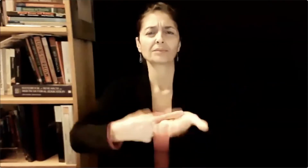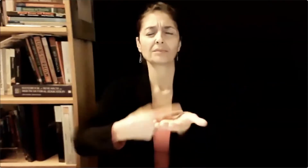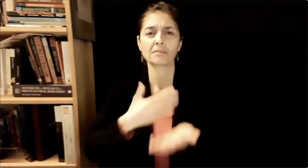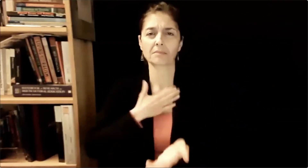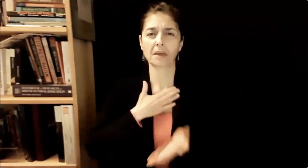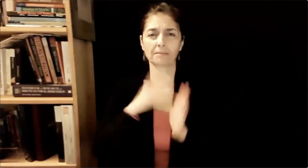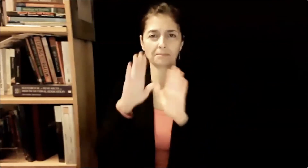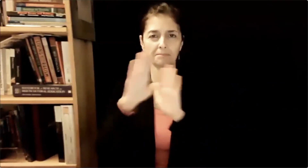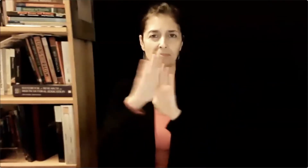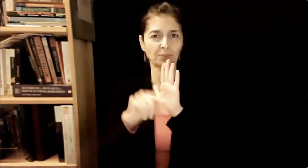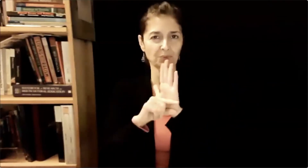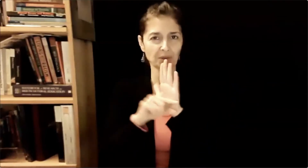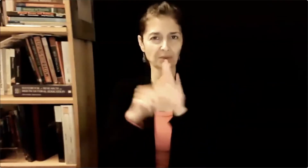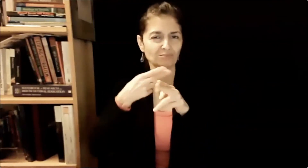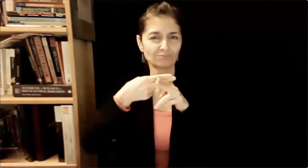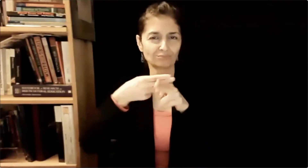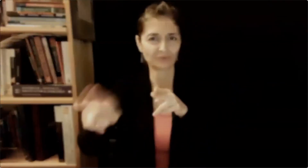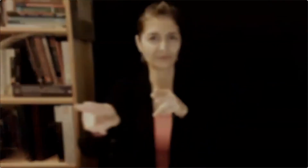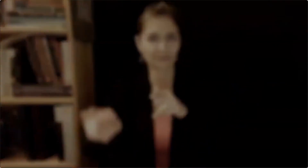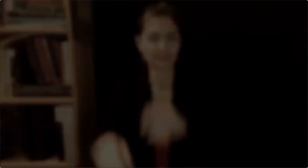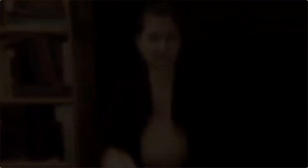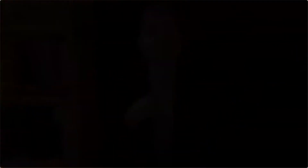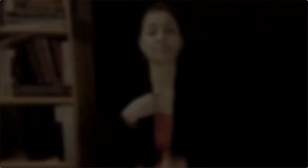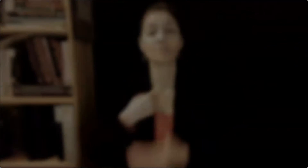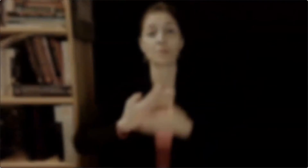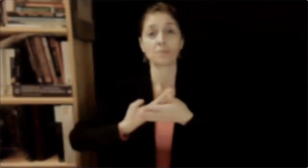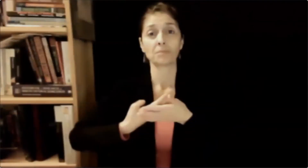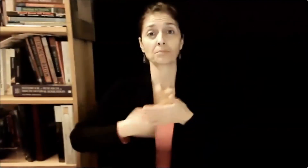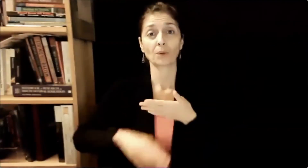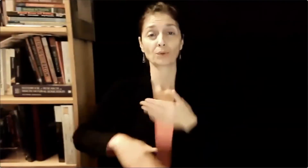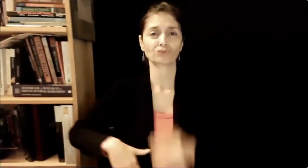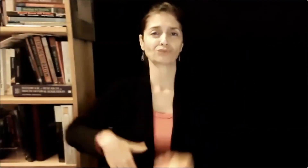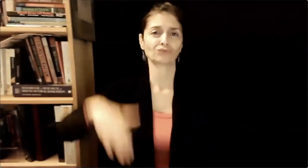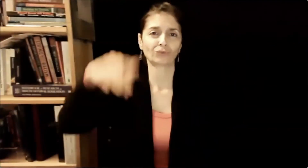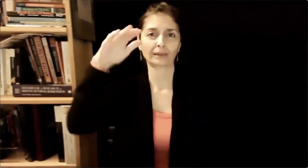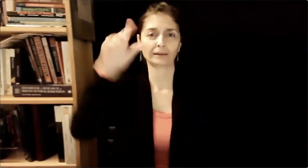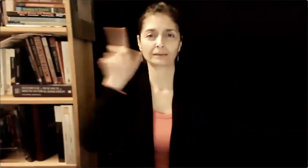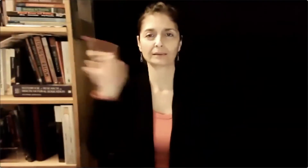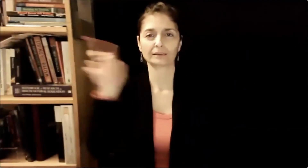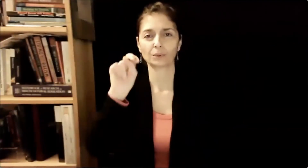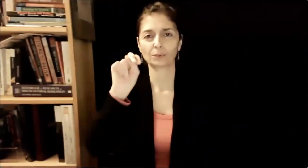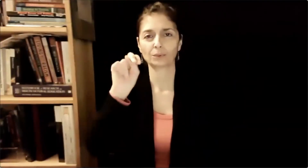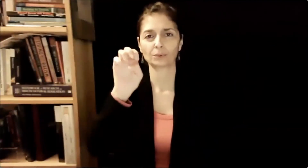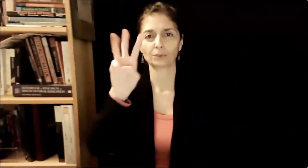I'd like to give you a brief description of my background. I was born